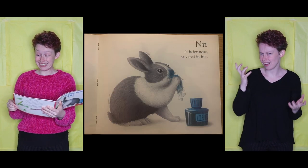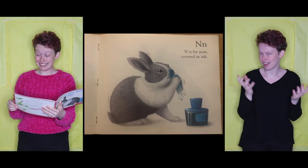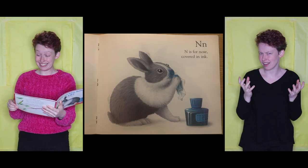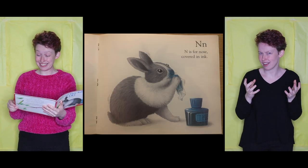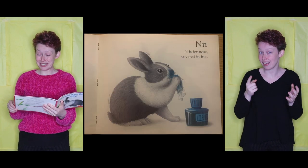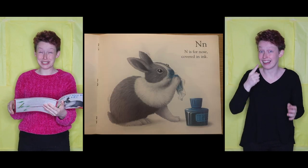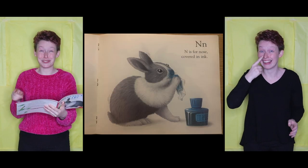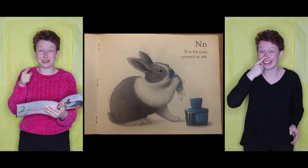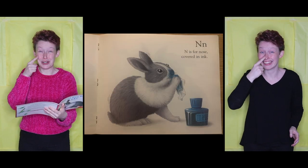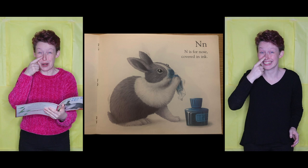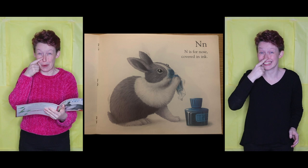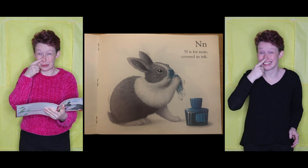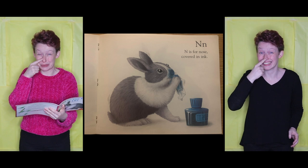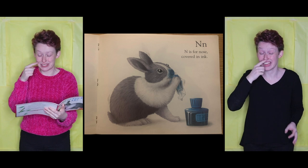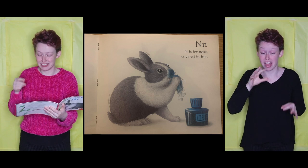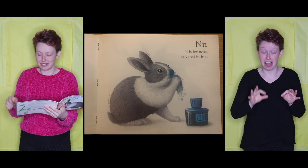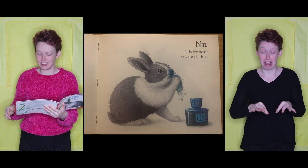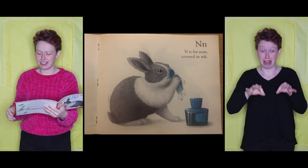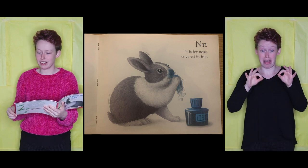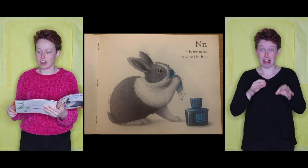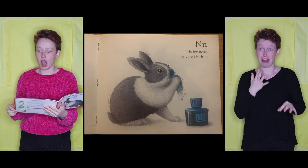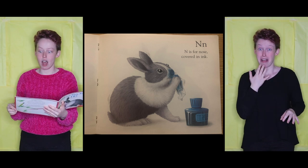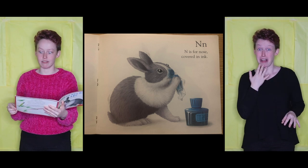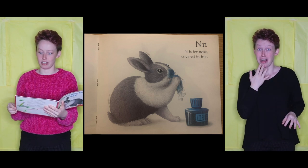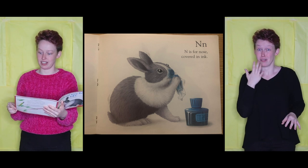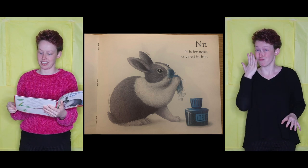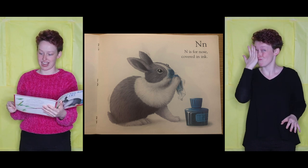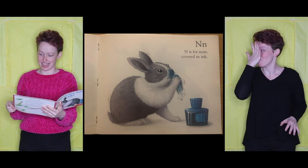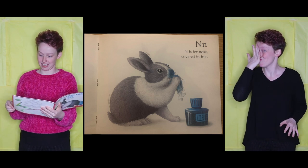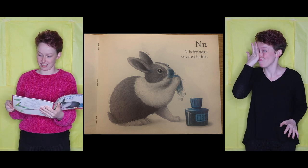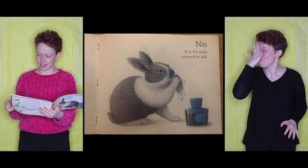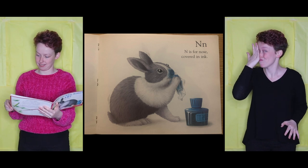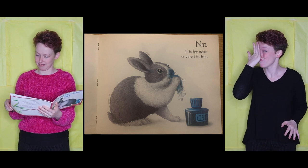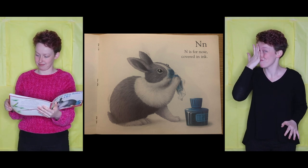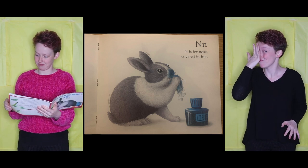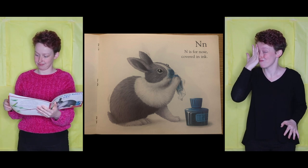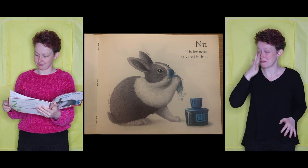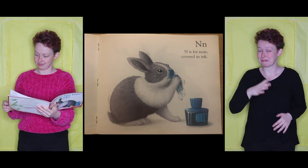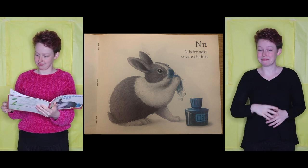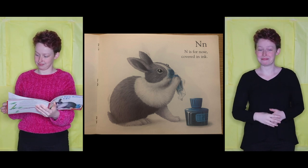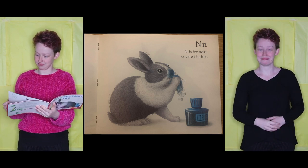N is for Nose Covered in Ink.